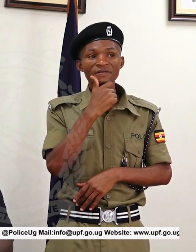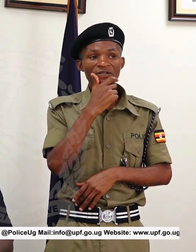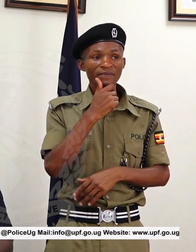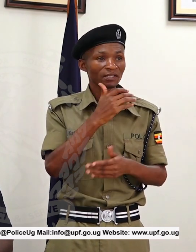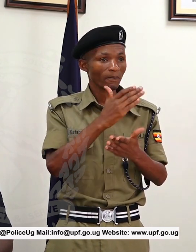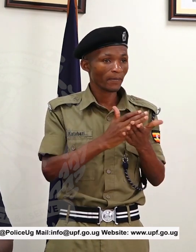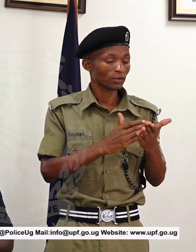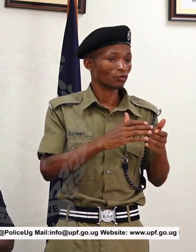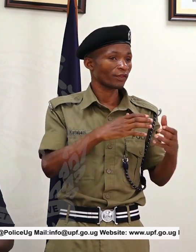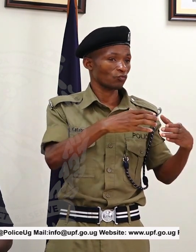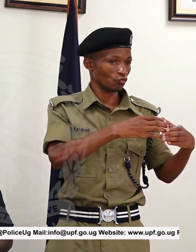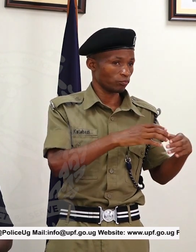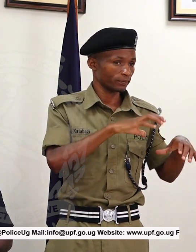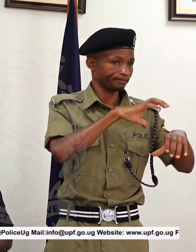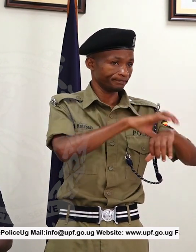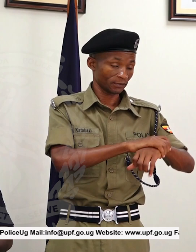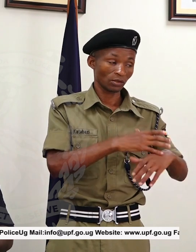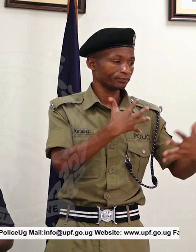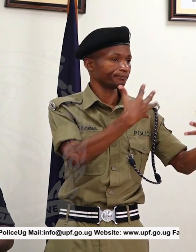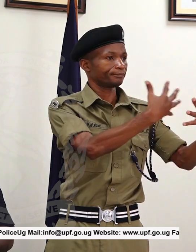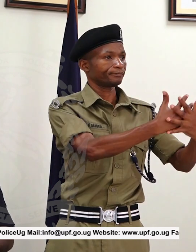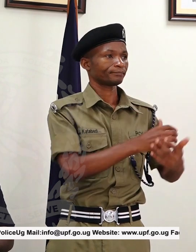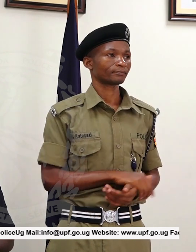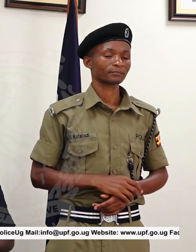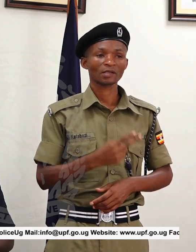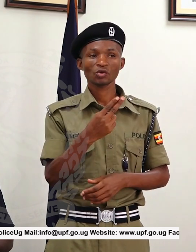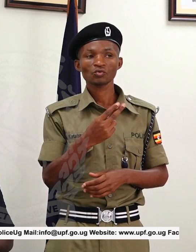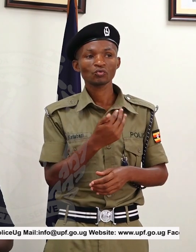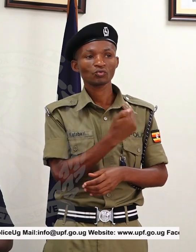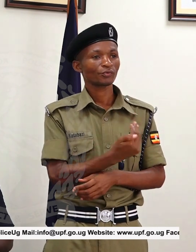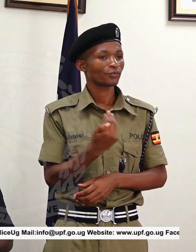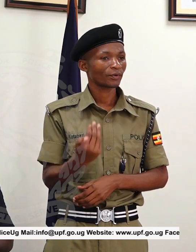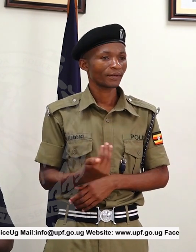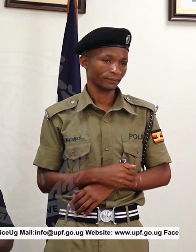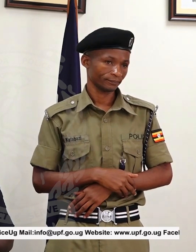were arrested and are in custody. The two victims